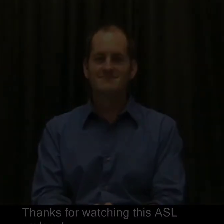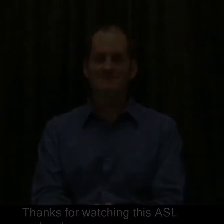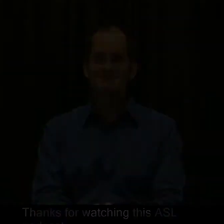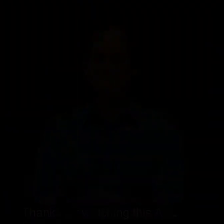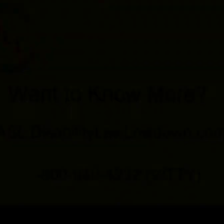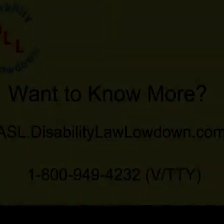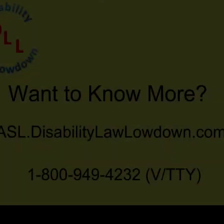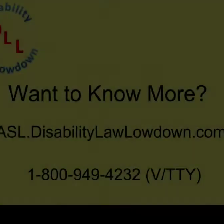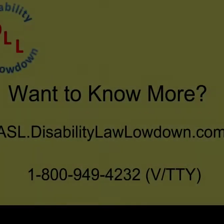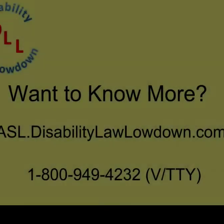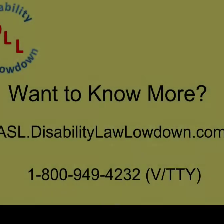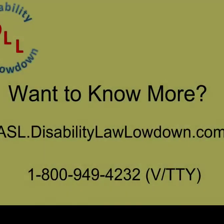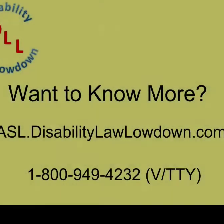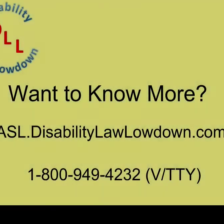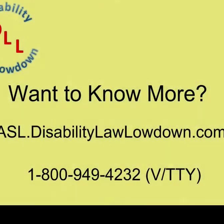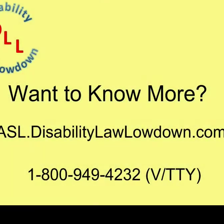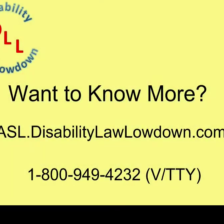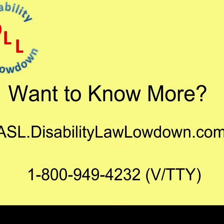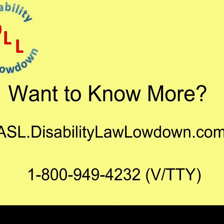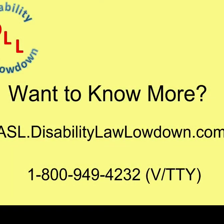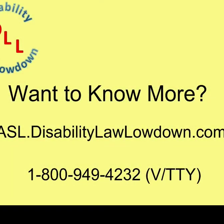Want to know more? Visit